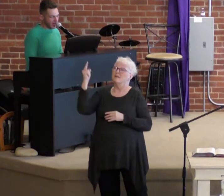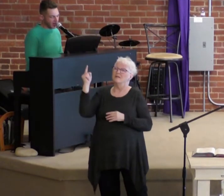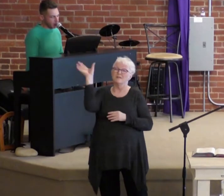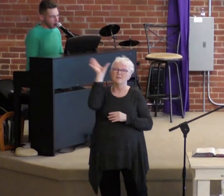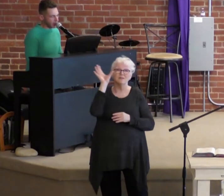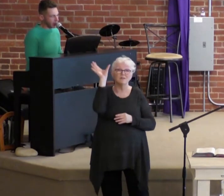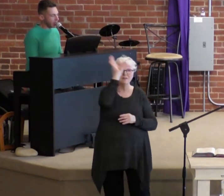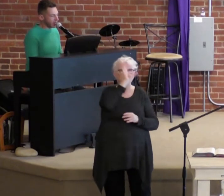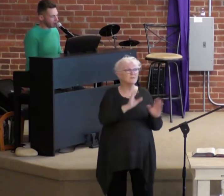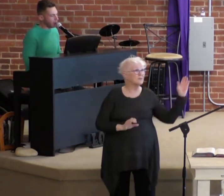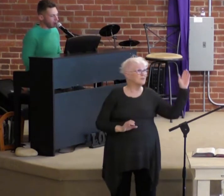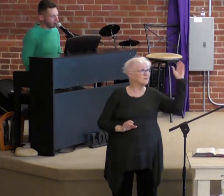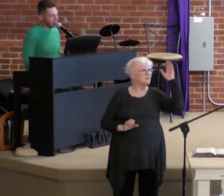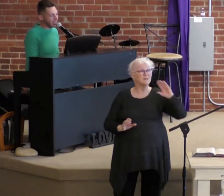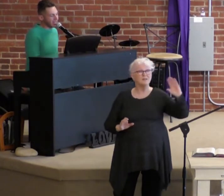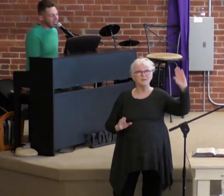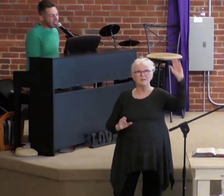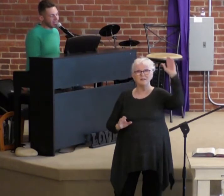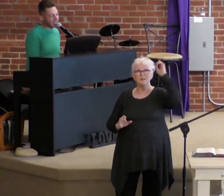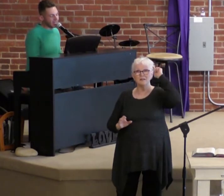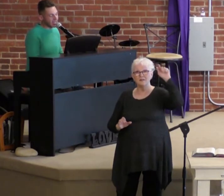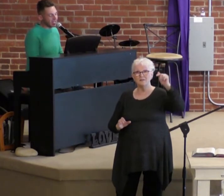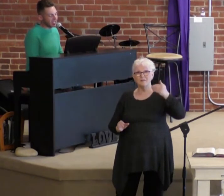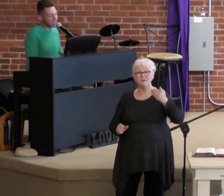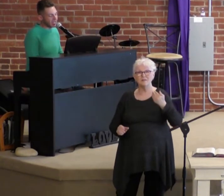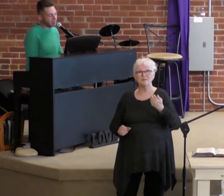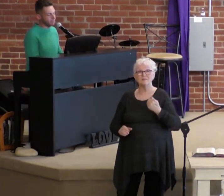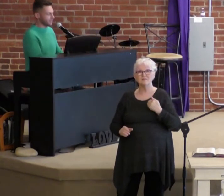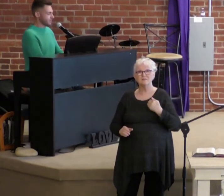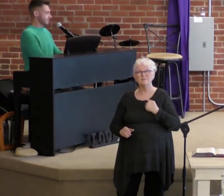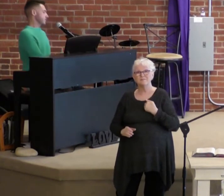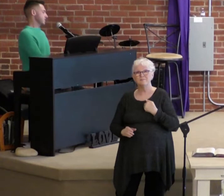He came looking for me.